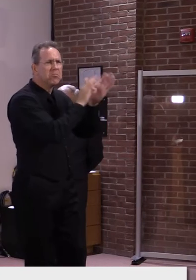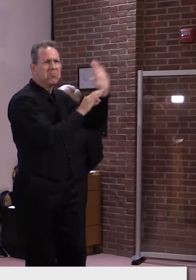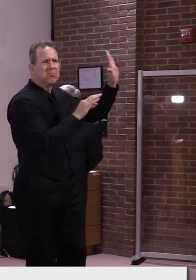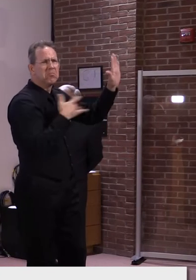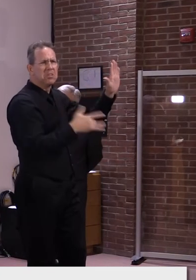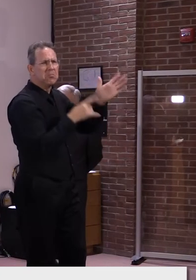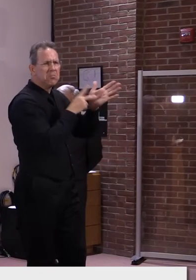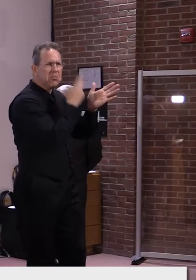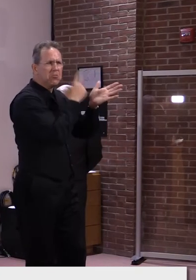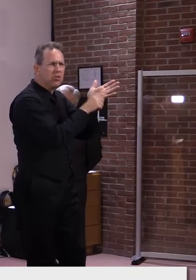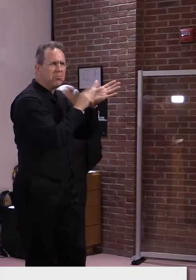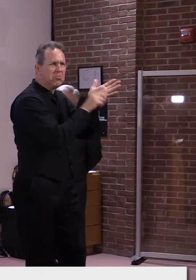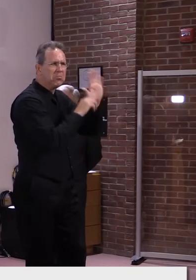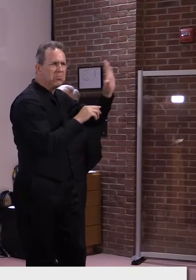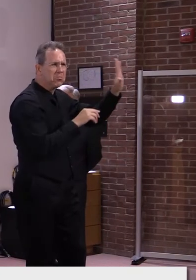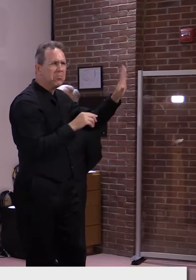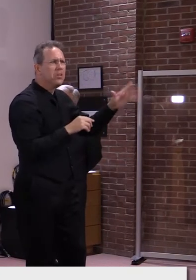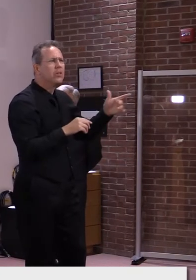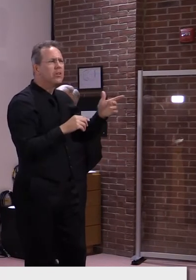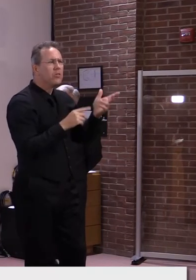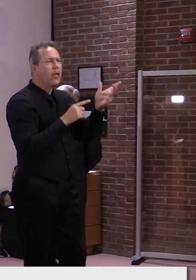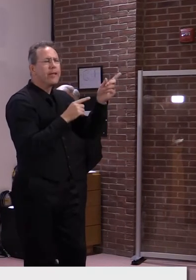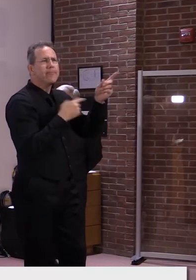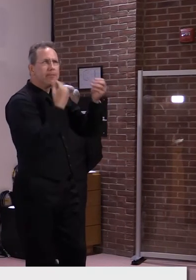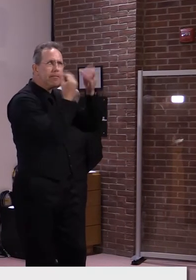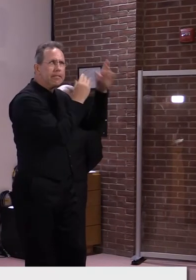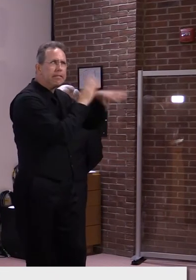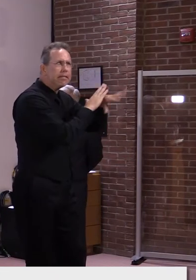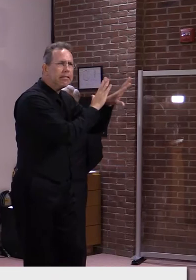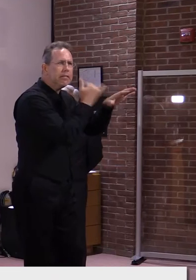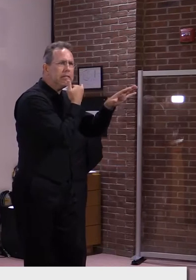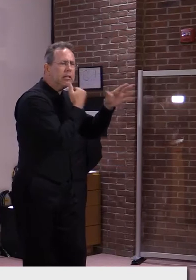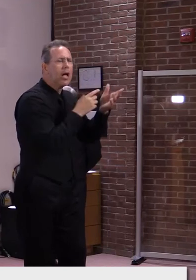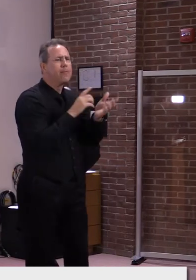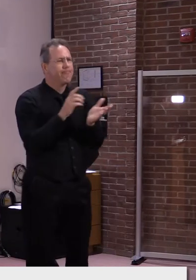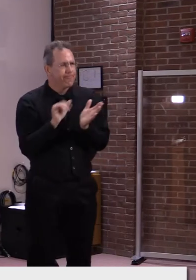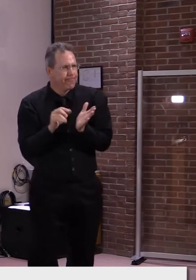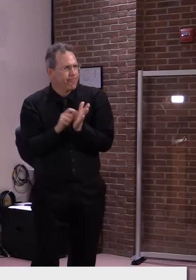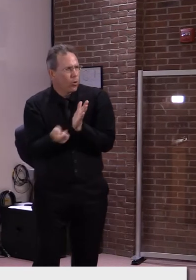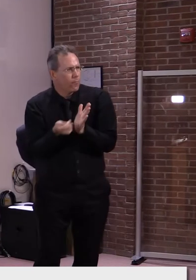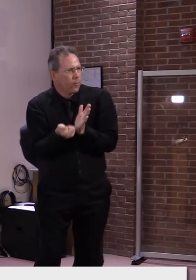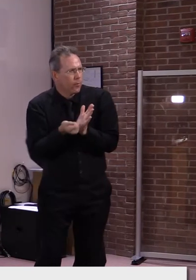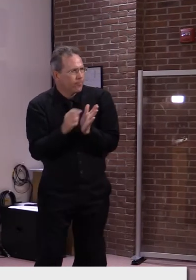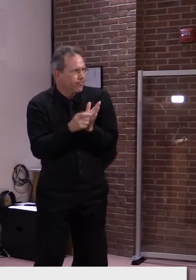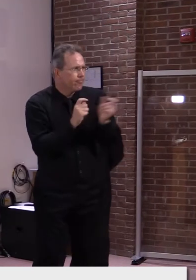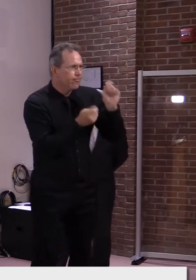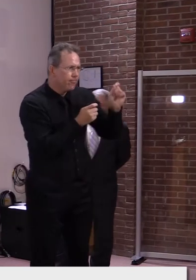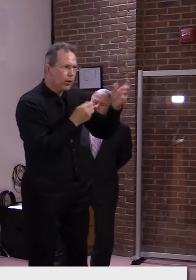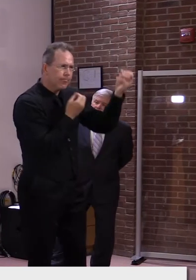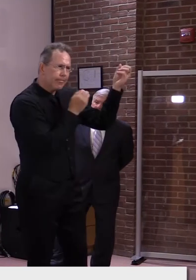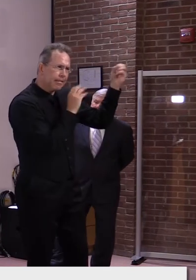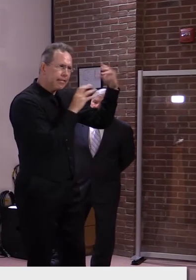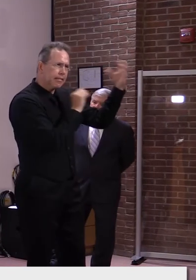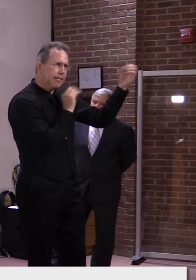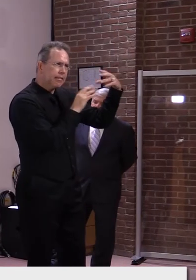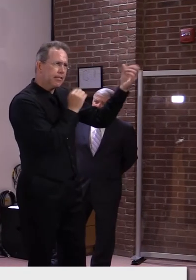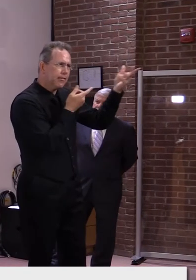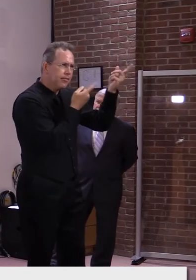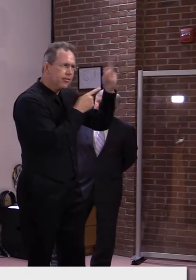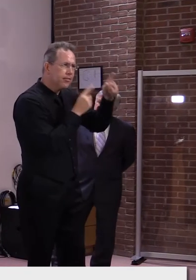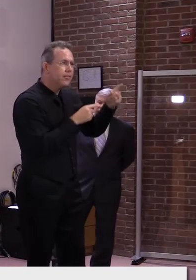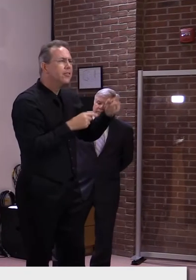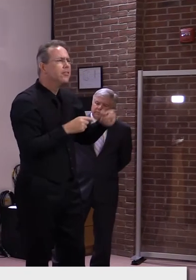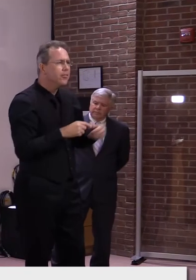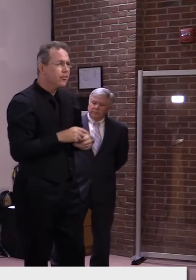other places as well. What tipped us off was, you saw it on that slide we presented on May 21st. We saw a really large jump in our own